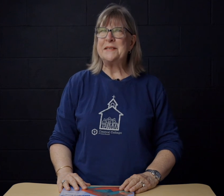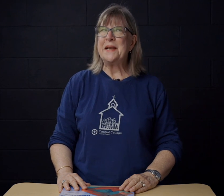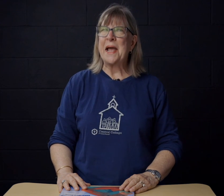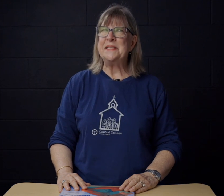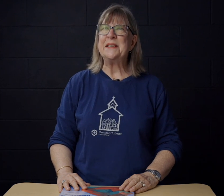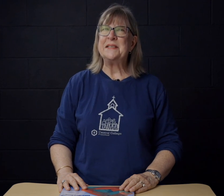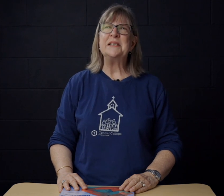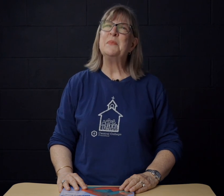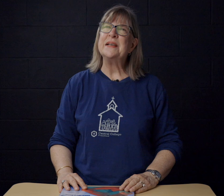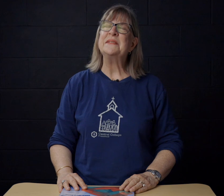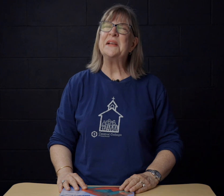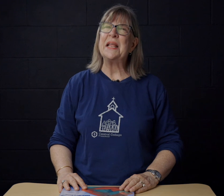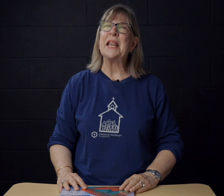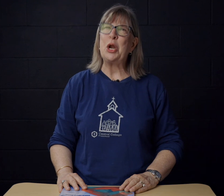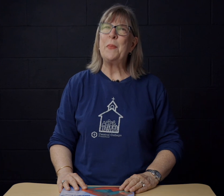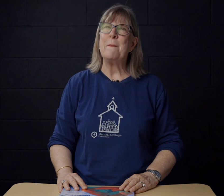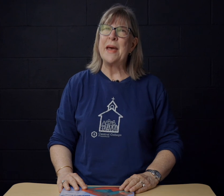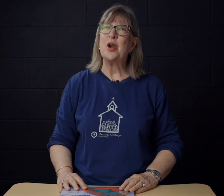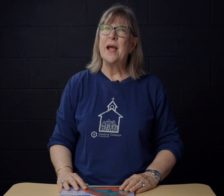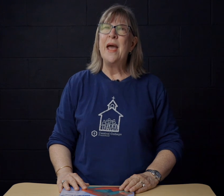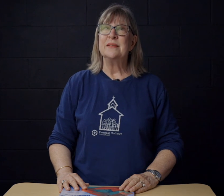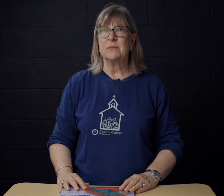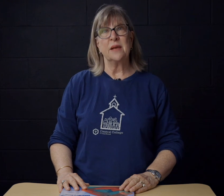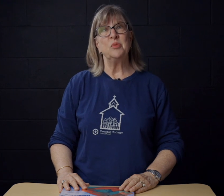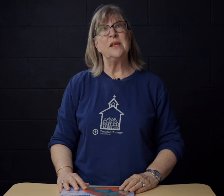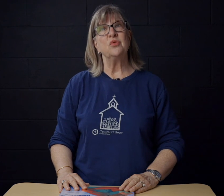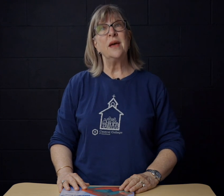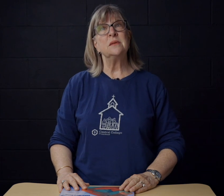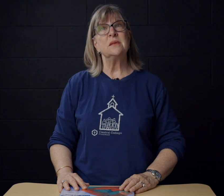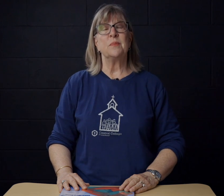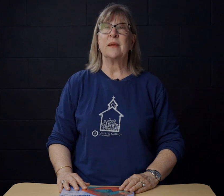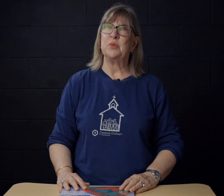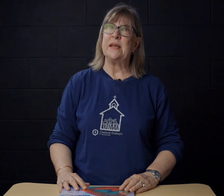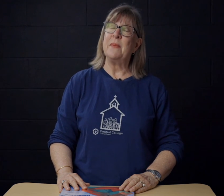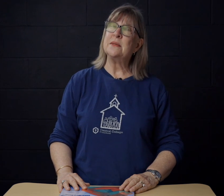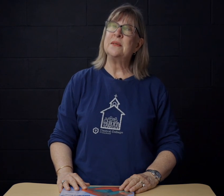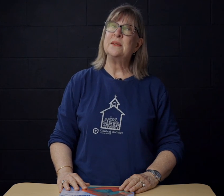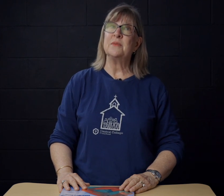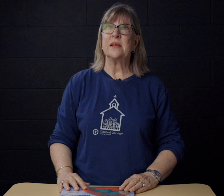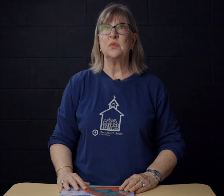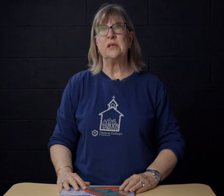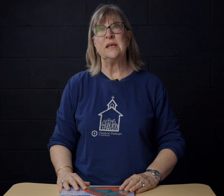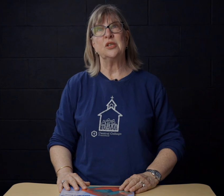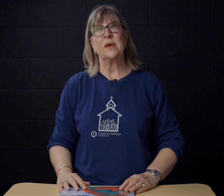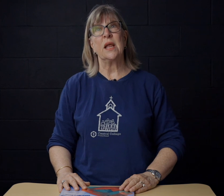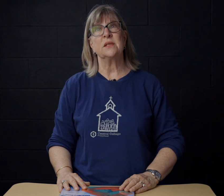medicine ideas just make us feel a little bit better. Sometimes we need to rest. Sometimes we need medicine. Sometimes we need to drink lots of